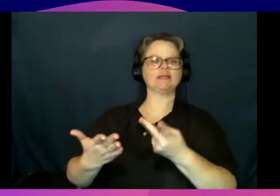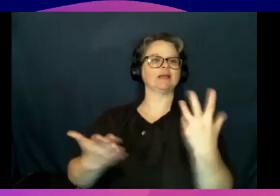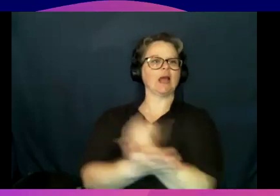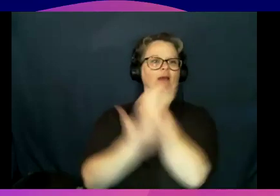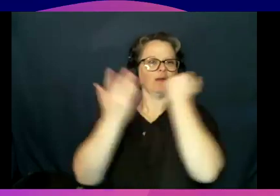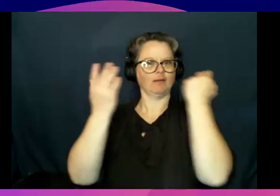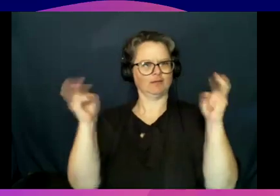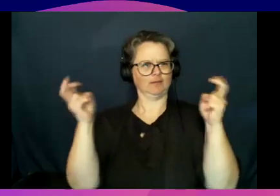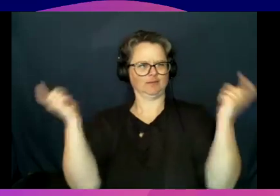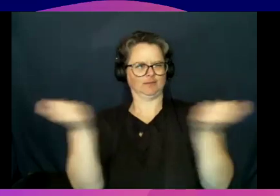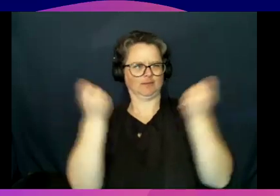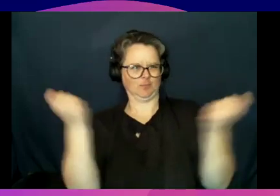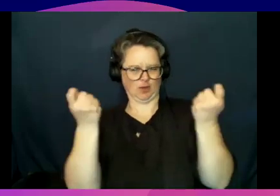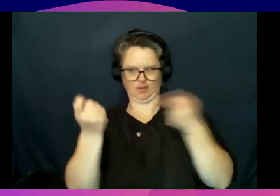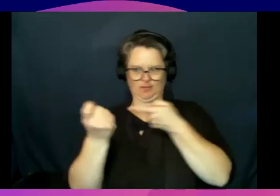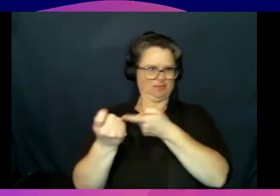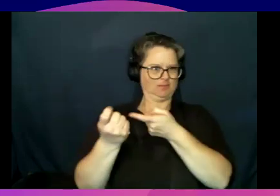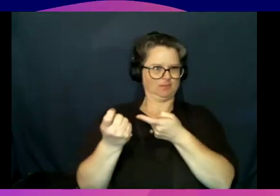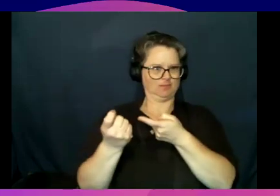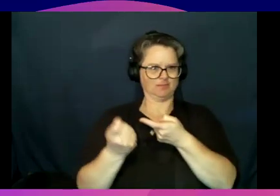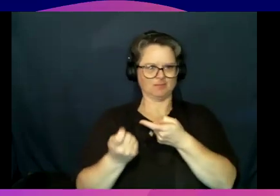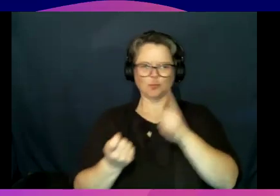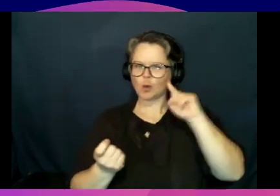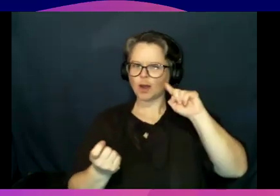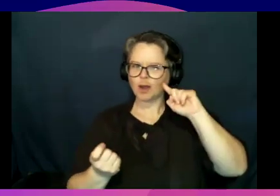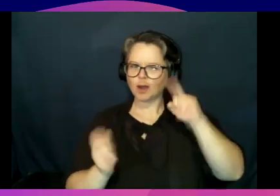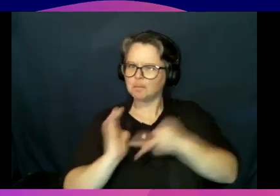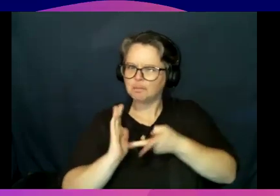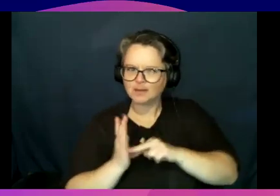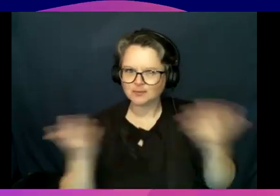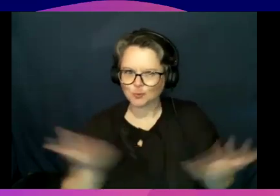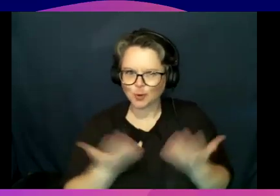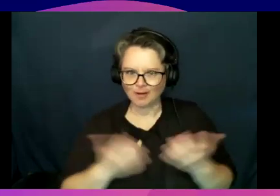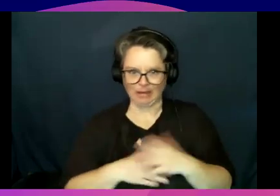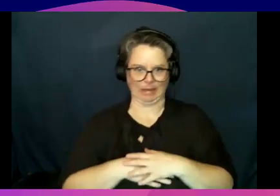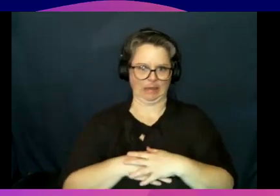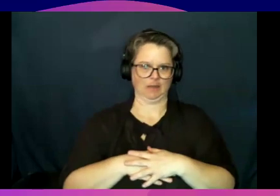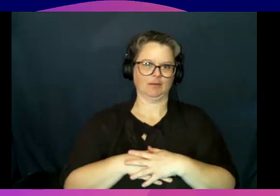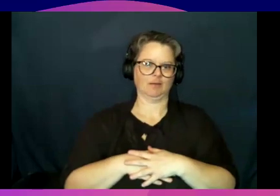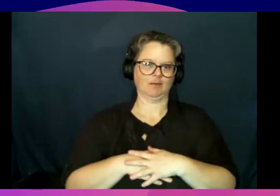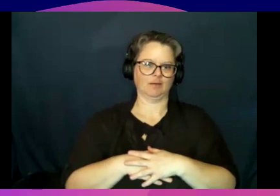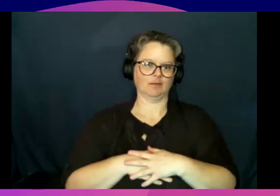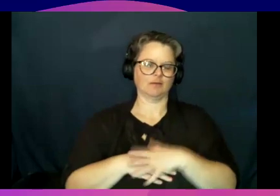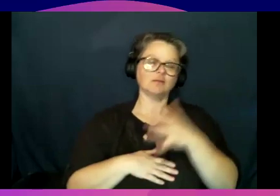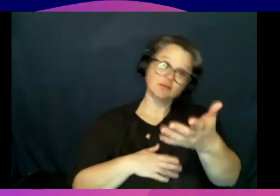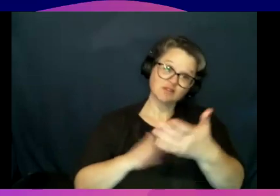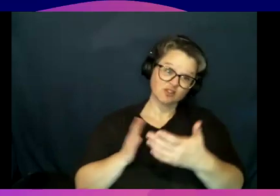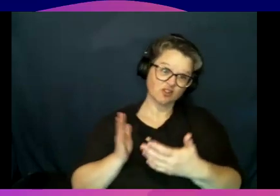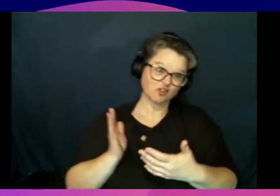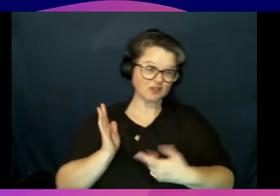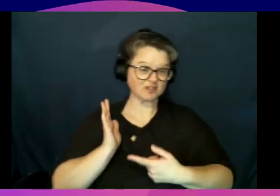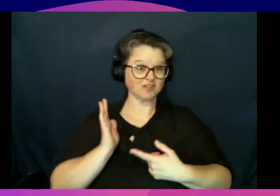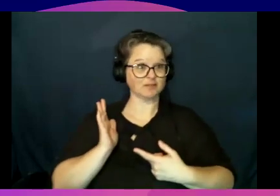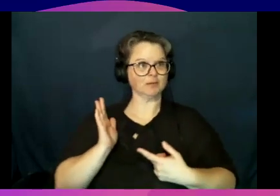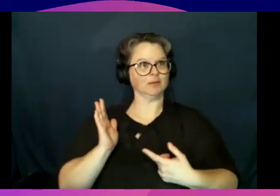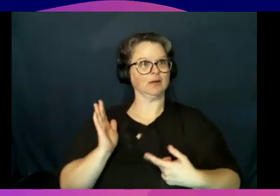celebrating. And that it doesn't just have to be that we saw 100 clients this year, that's great, let's celebrate